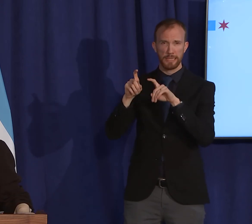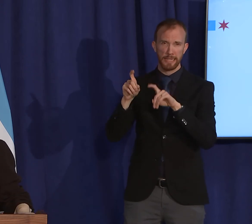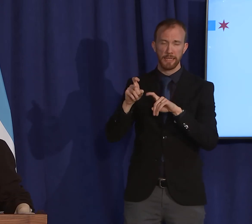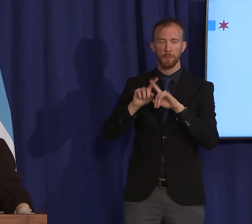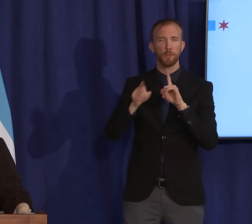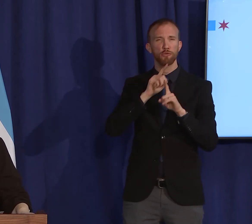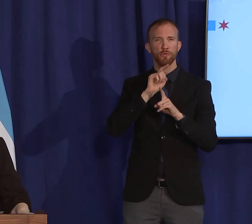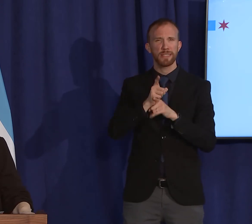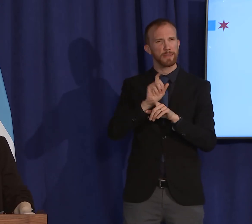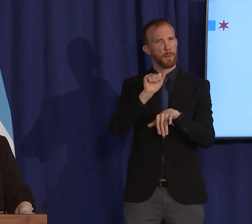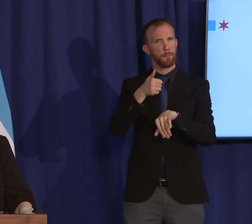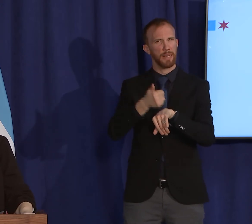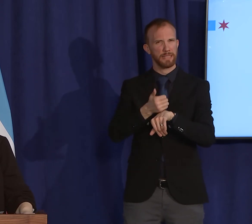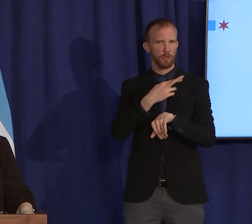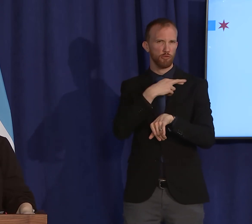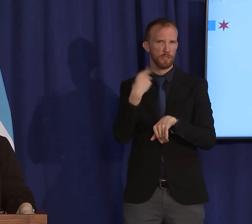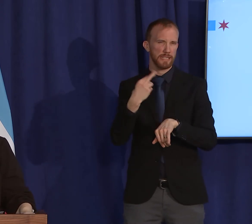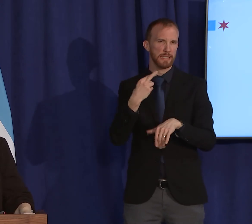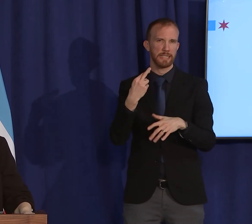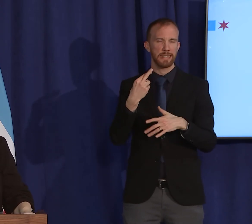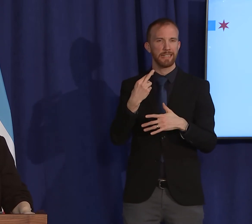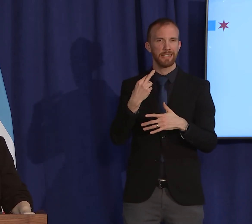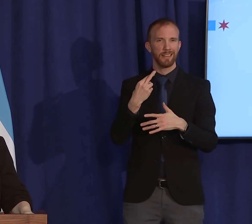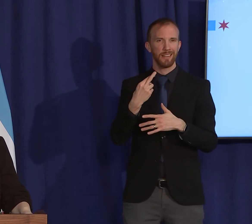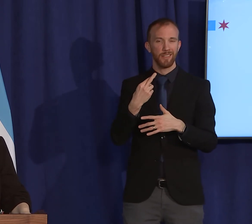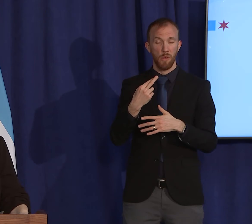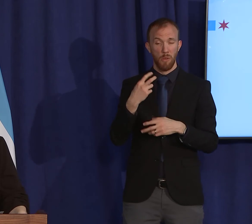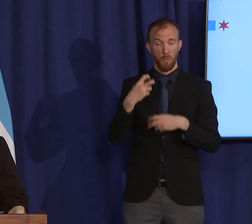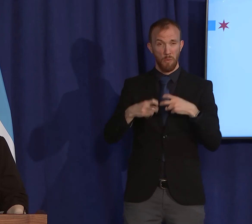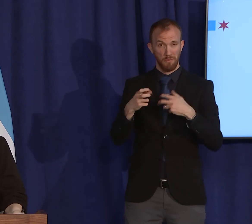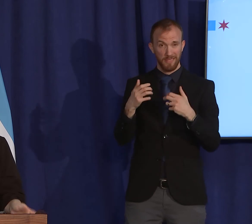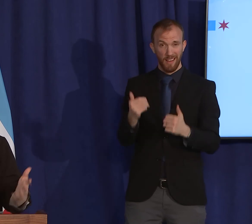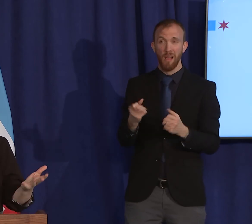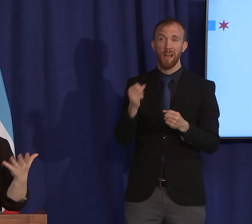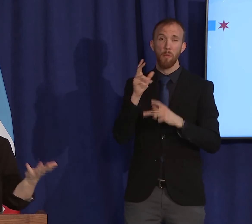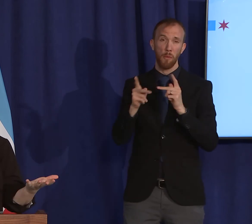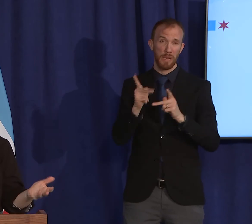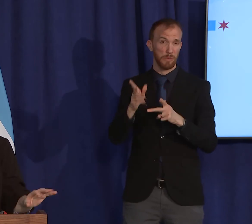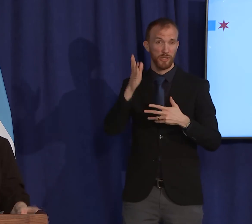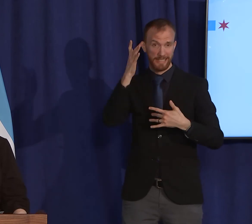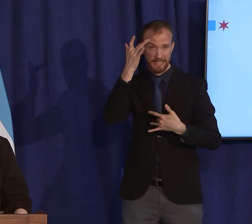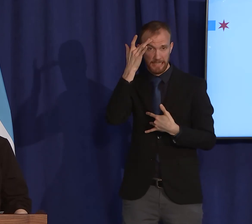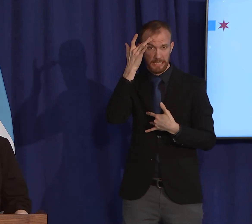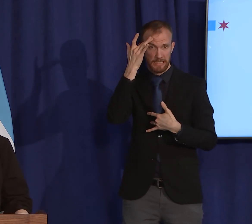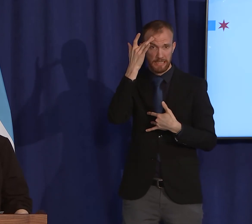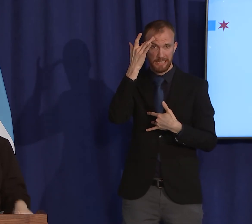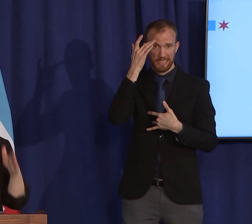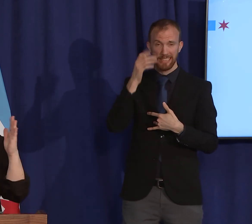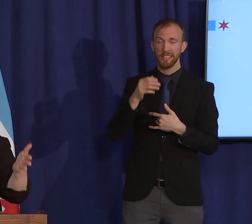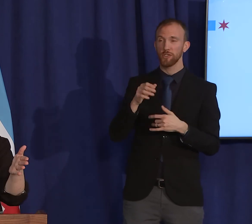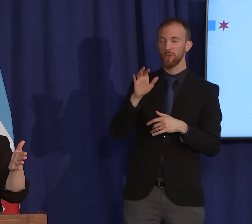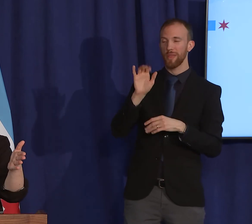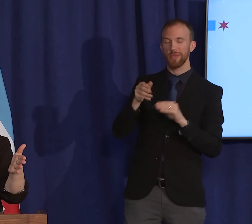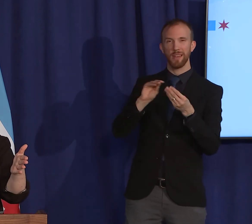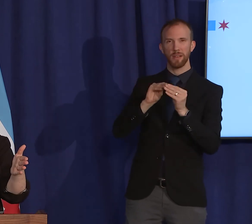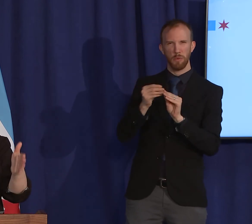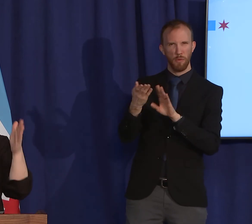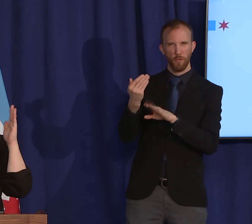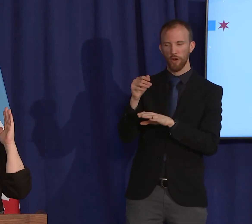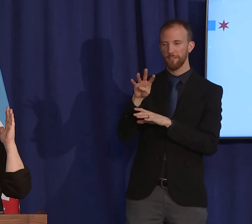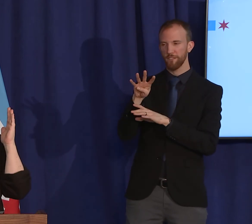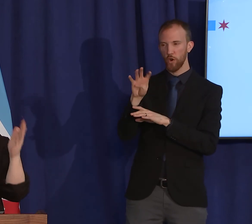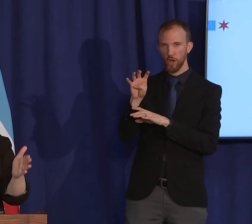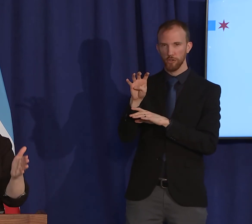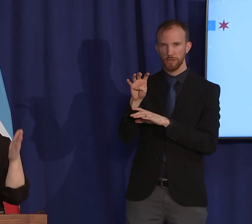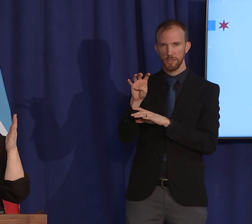absolute risk, it's really these numbers of cases. And so the reason we use that 400, again, we've used 200 and